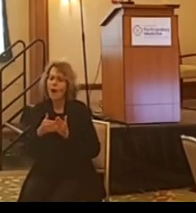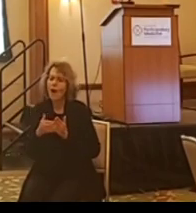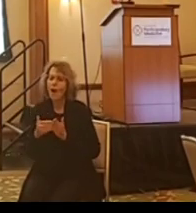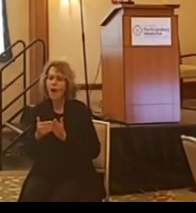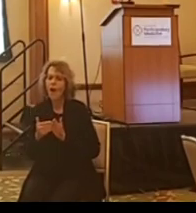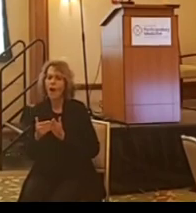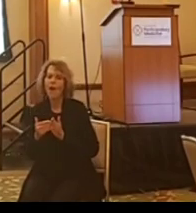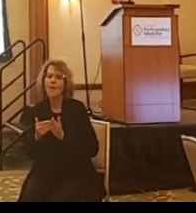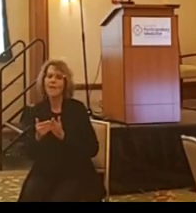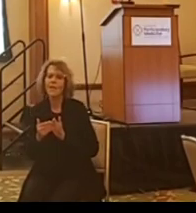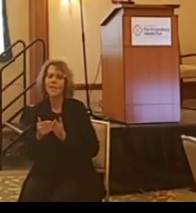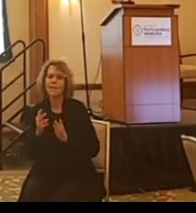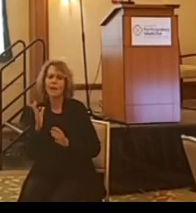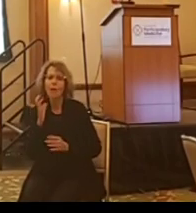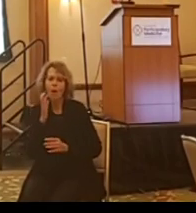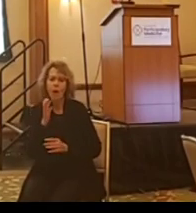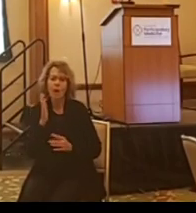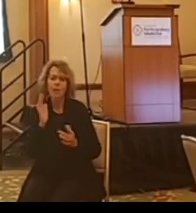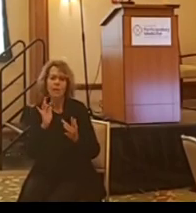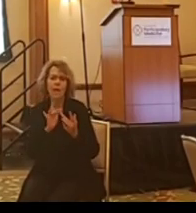any appointments available for you.